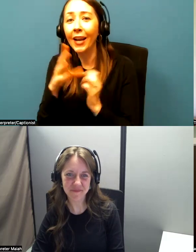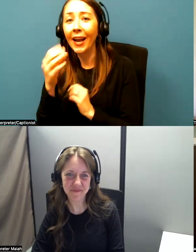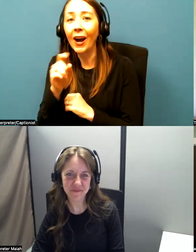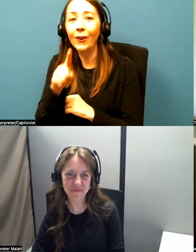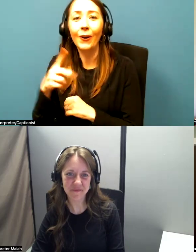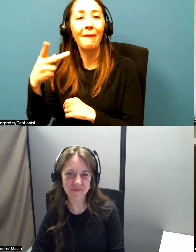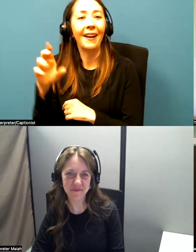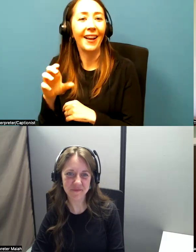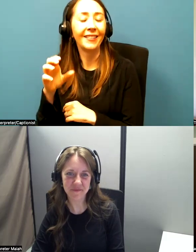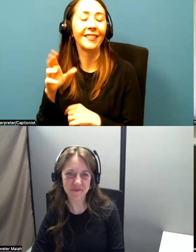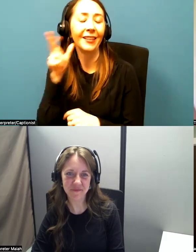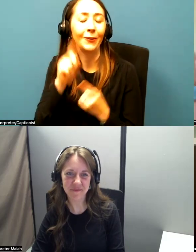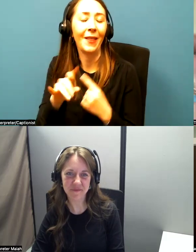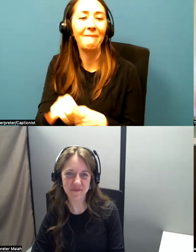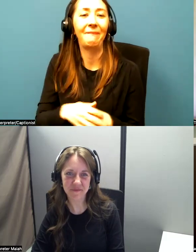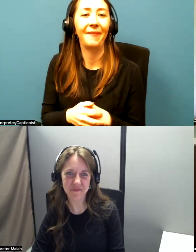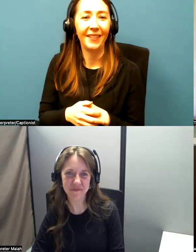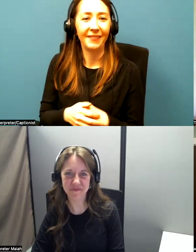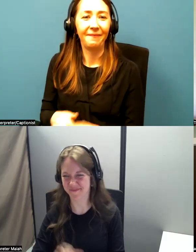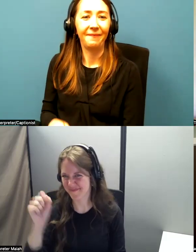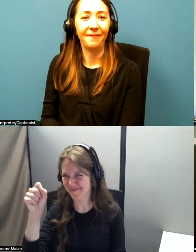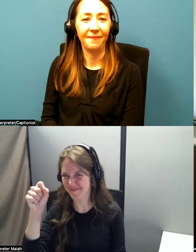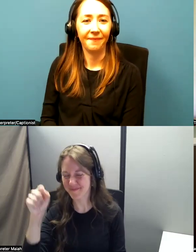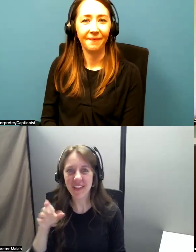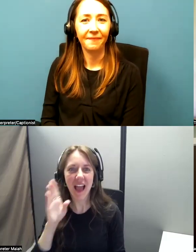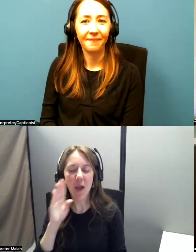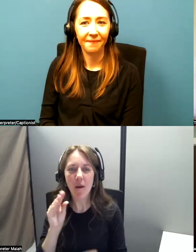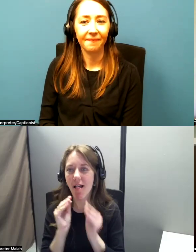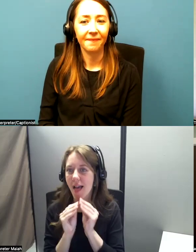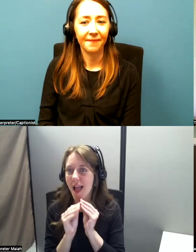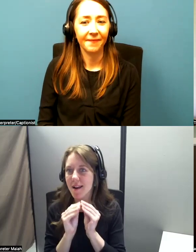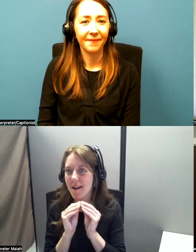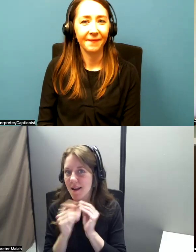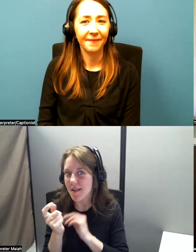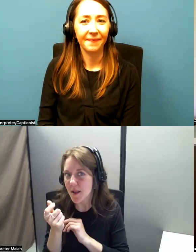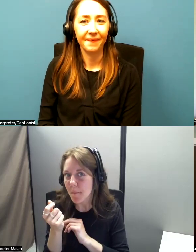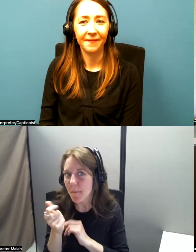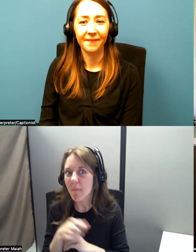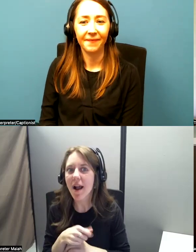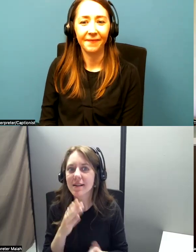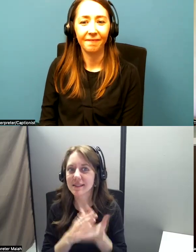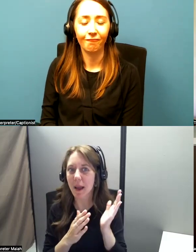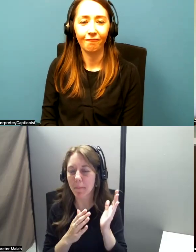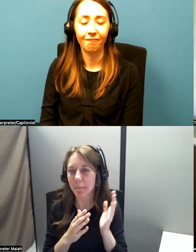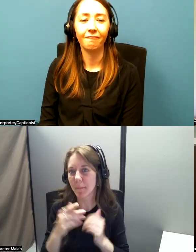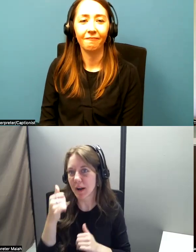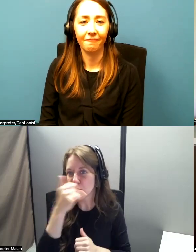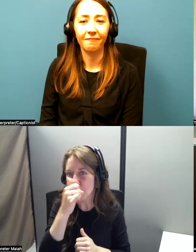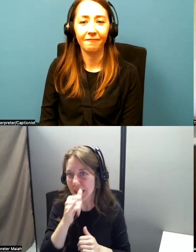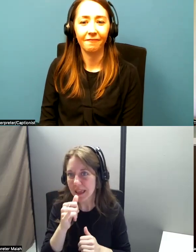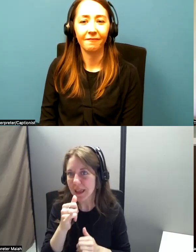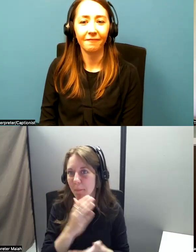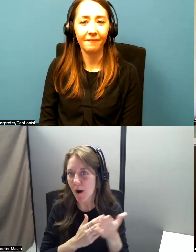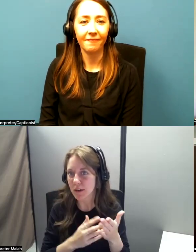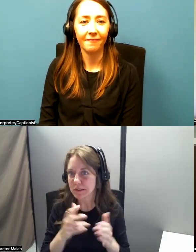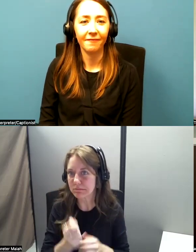episode. Yeah, definitely. I will work, make some edits, take some bloopers out or whatever that hopefully